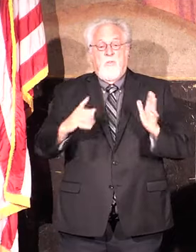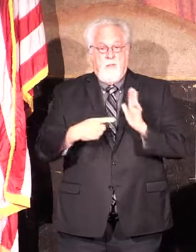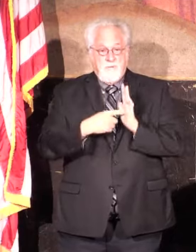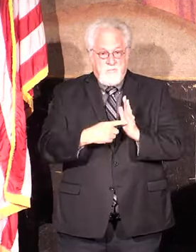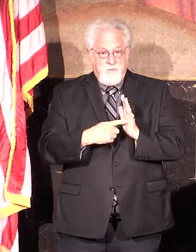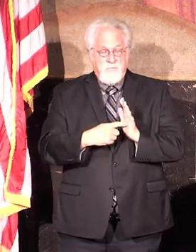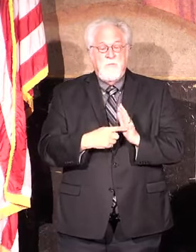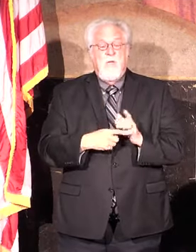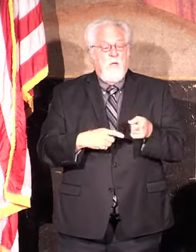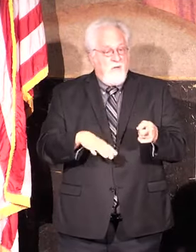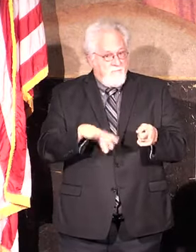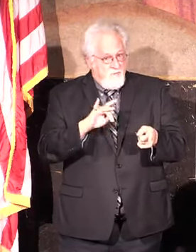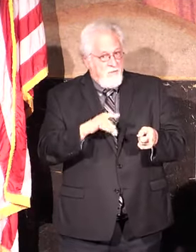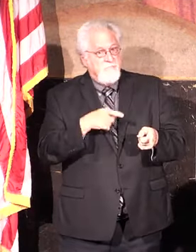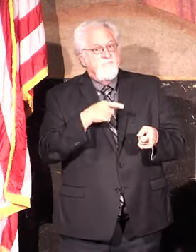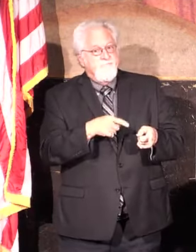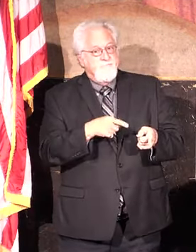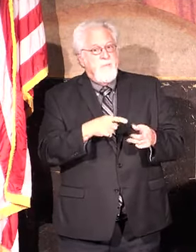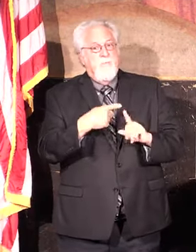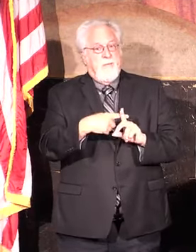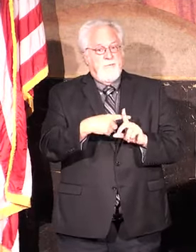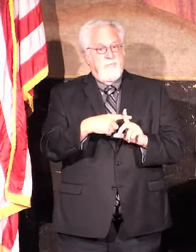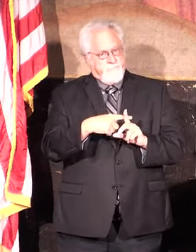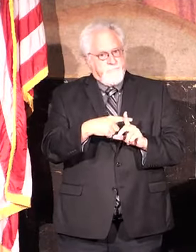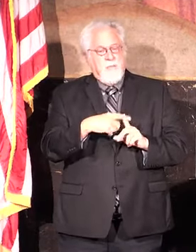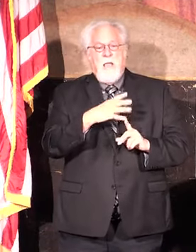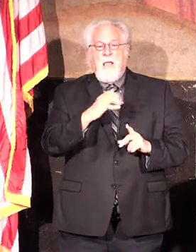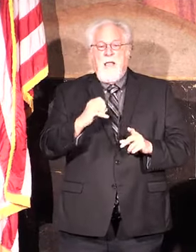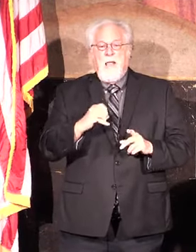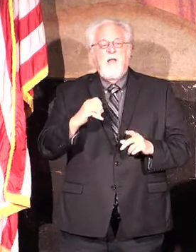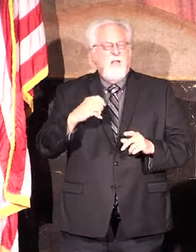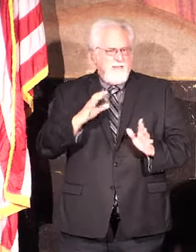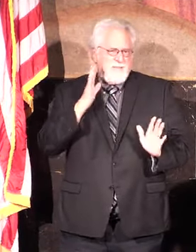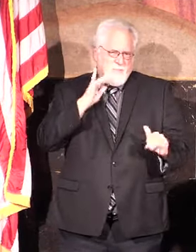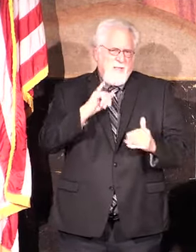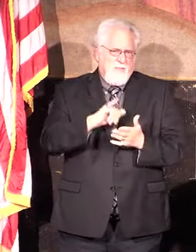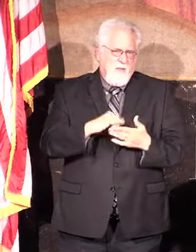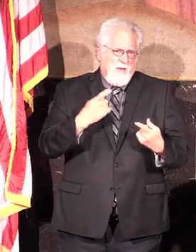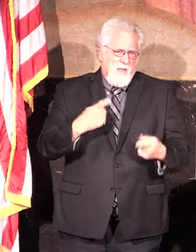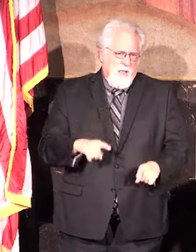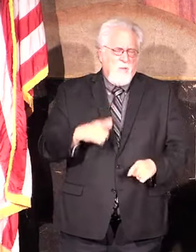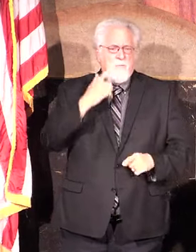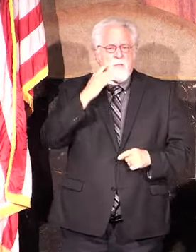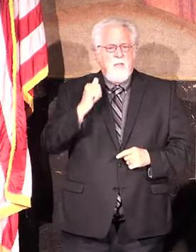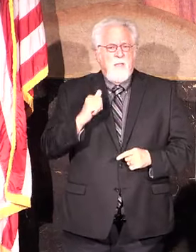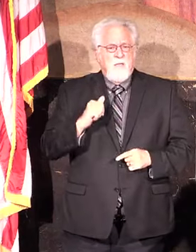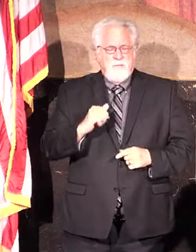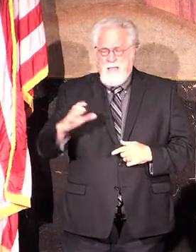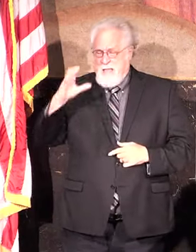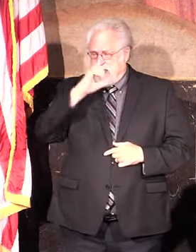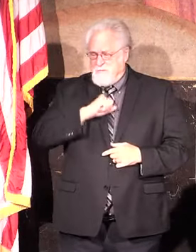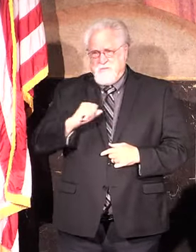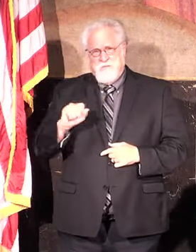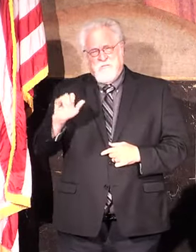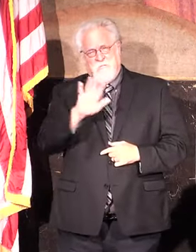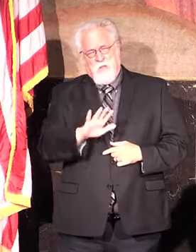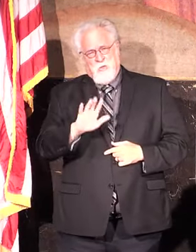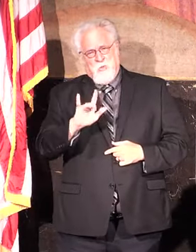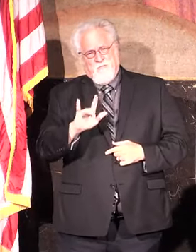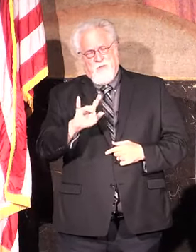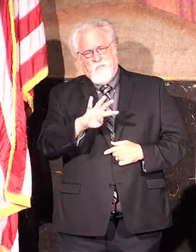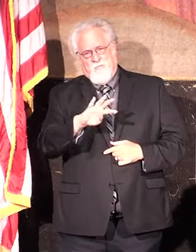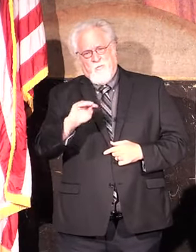and they found out that they were positive. And we would expect that to happen because the estimates are that somewhere between